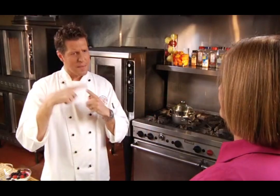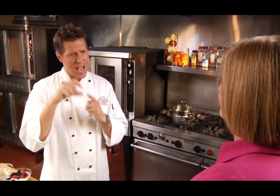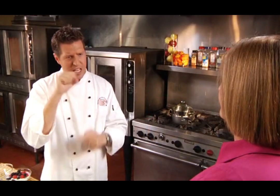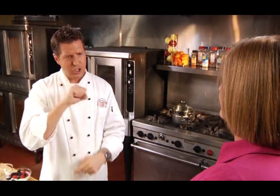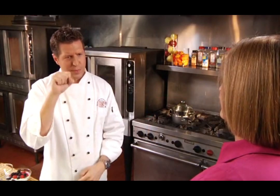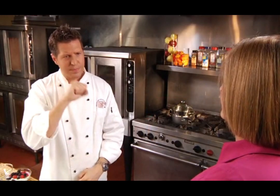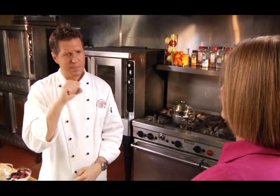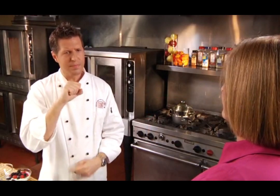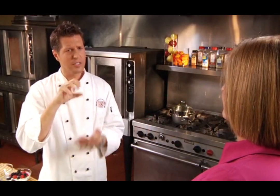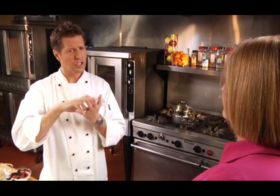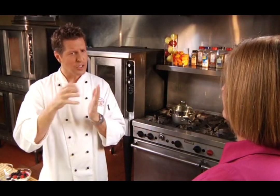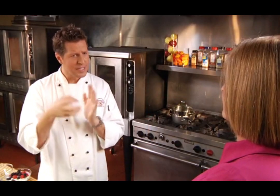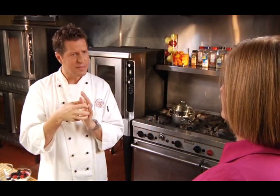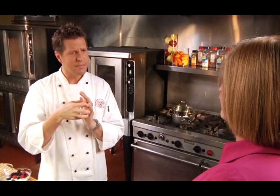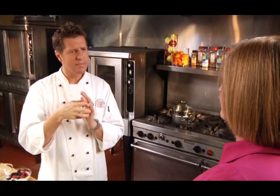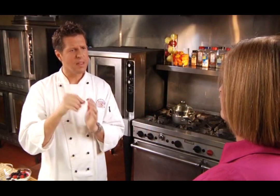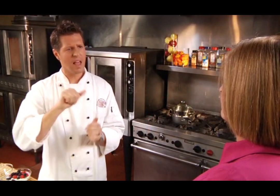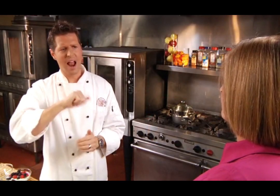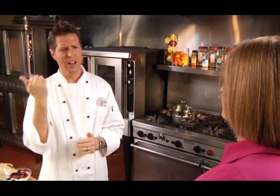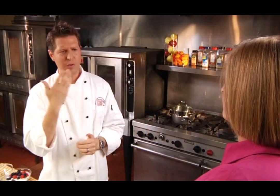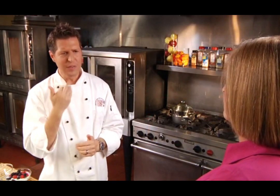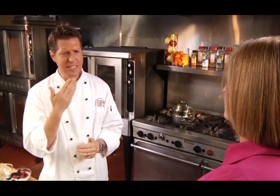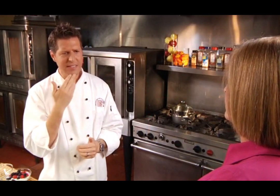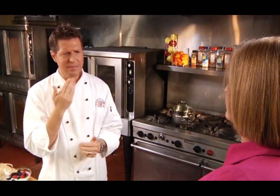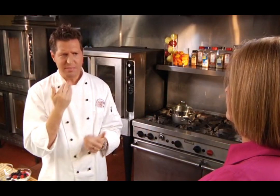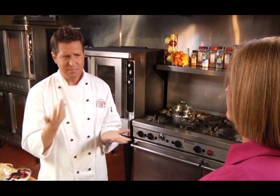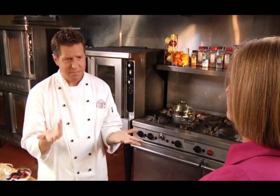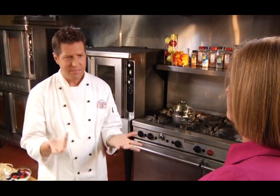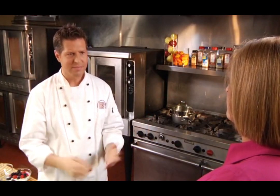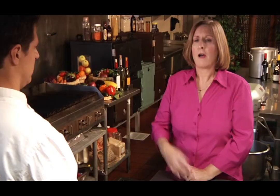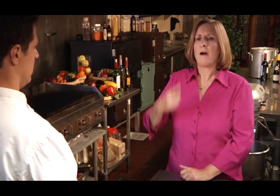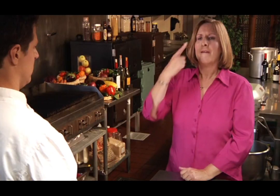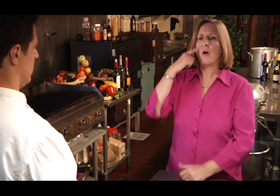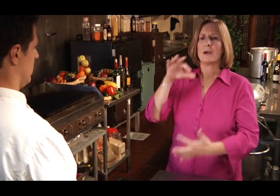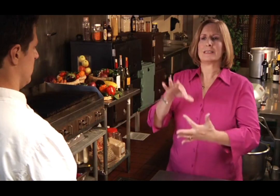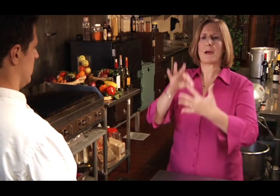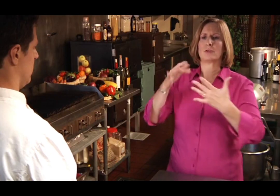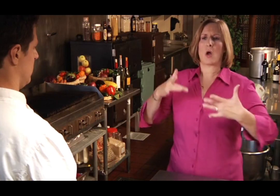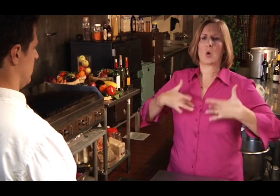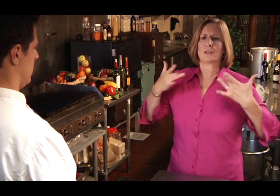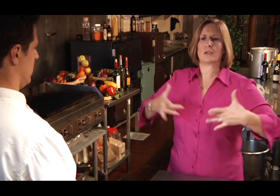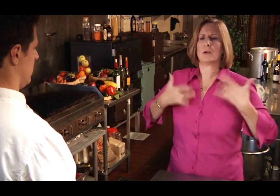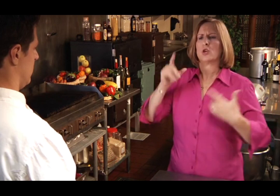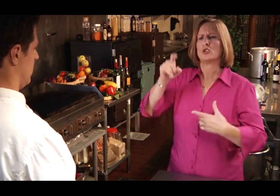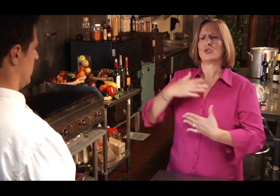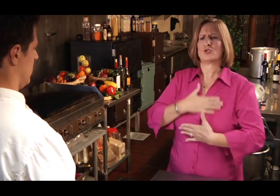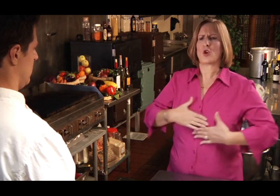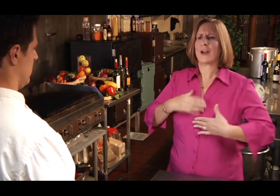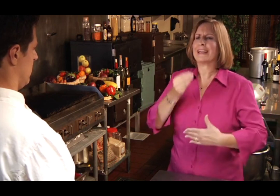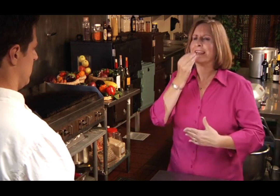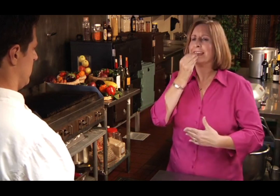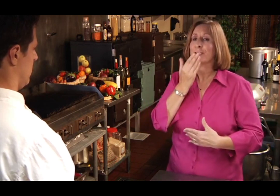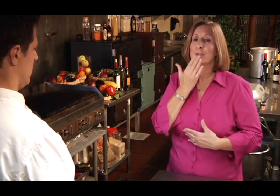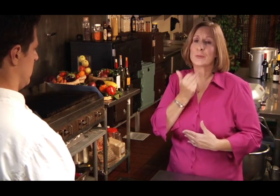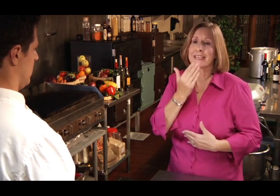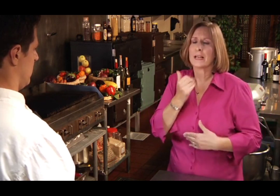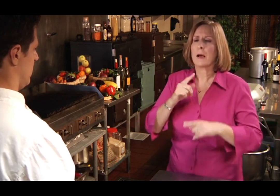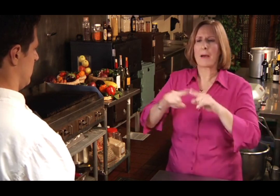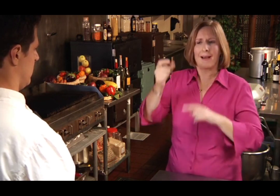What about ice cream, cookies, and other sweets? We should enjoy those on special occasions, but not on a